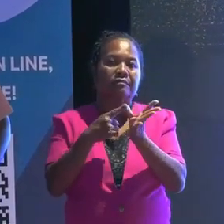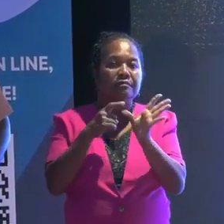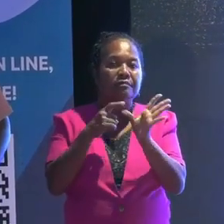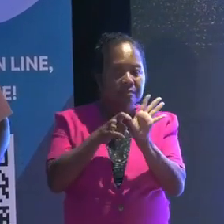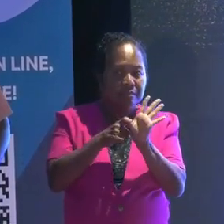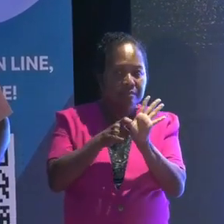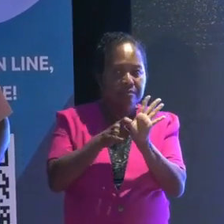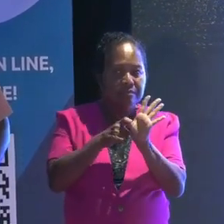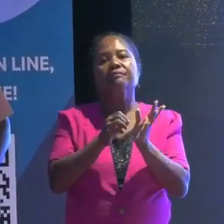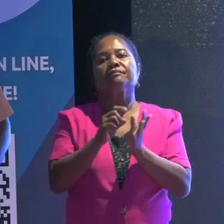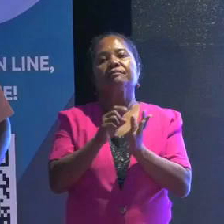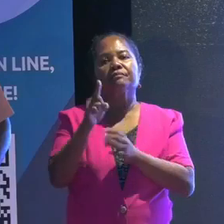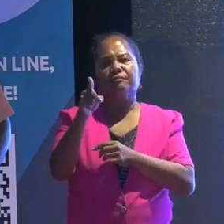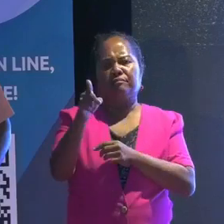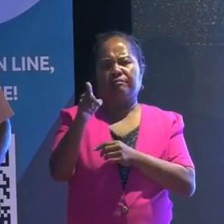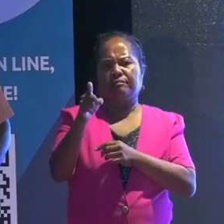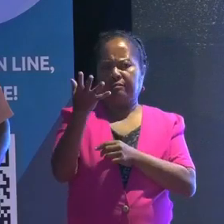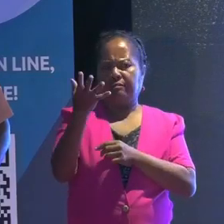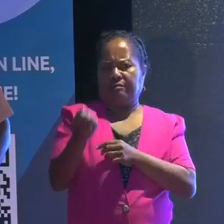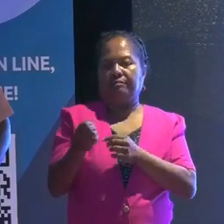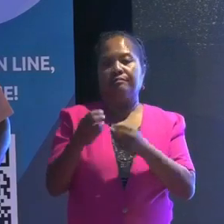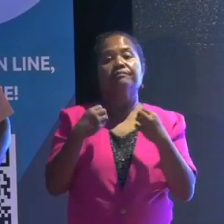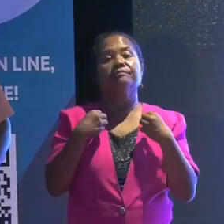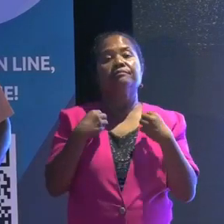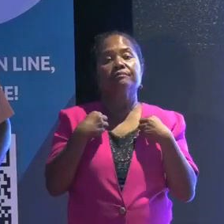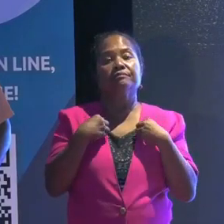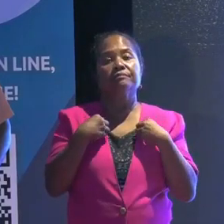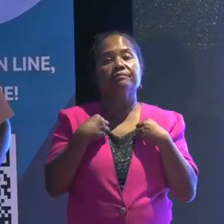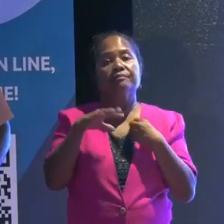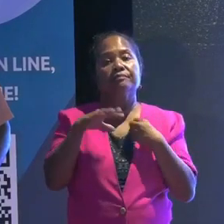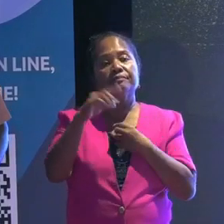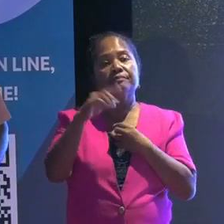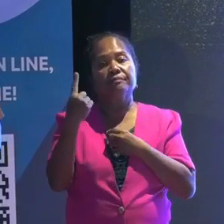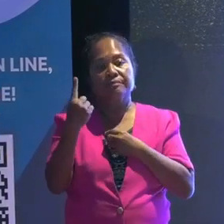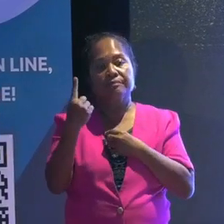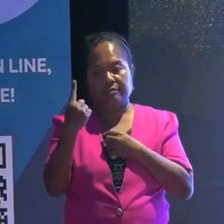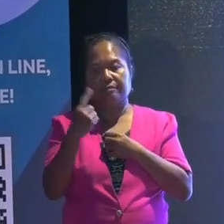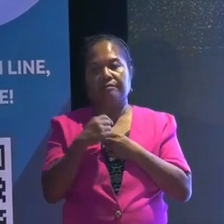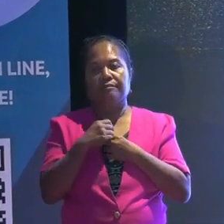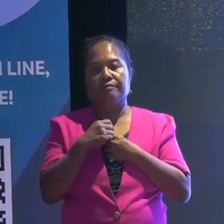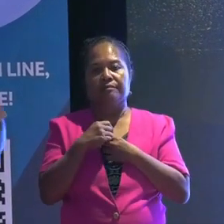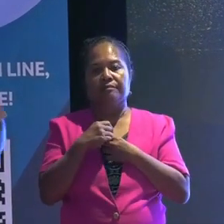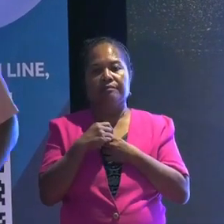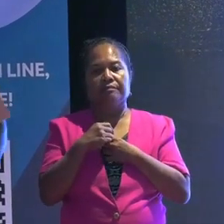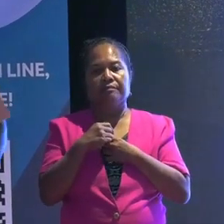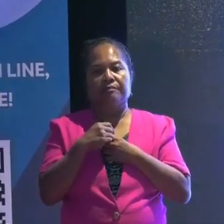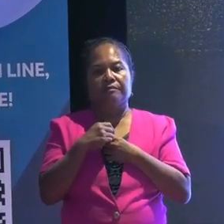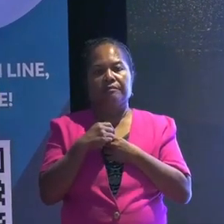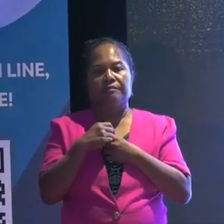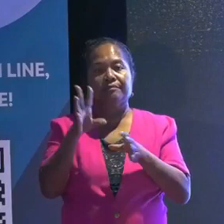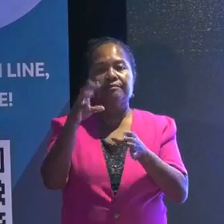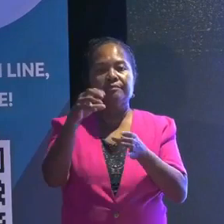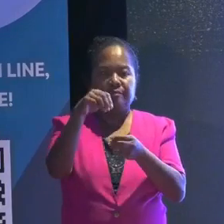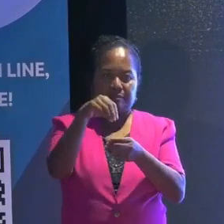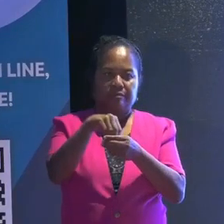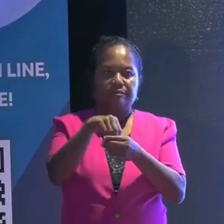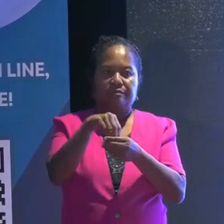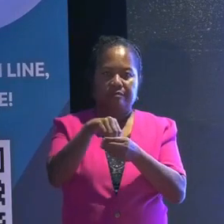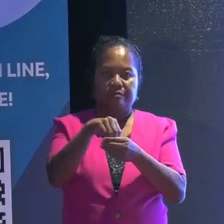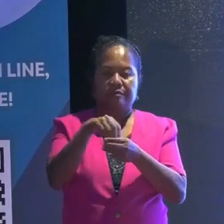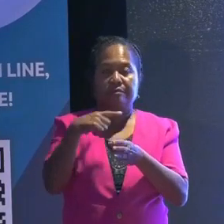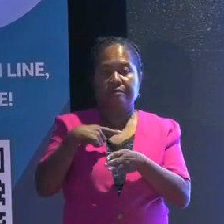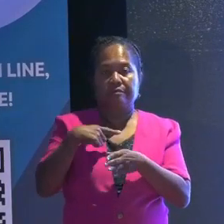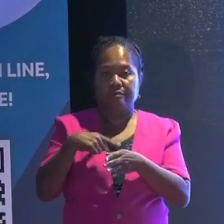Well, if you are running a business, everyone will be, they will all be involved